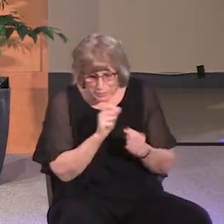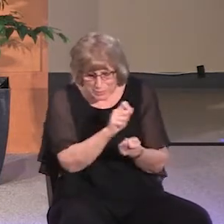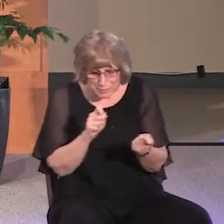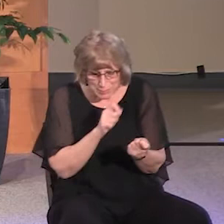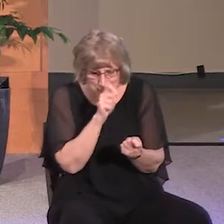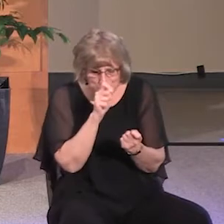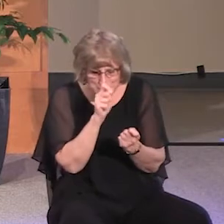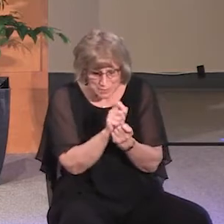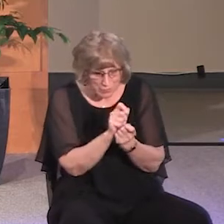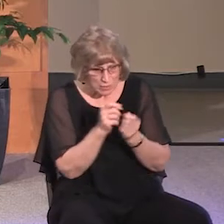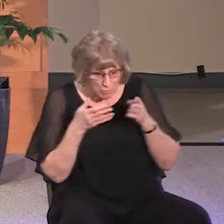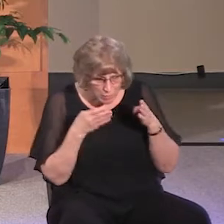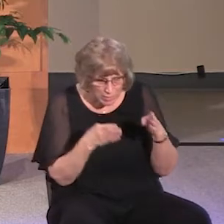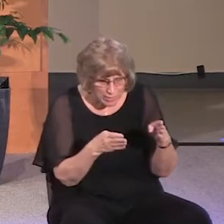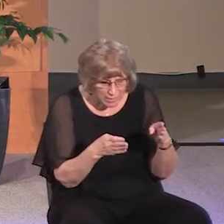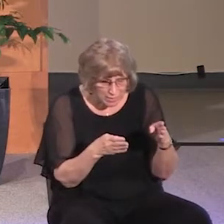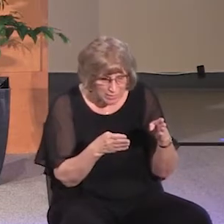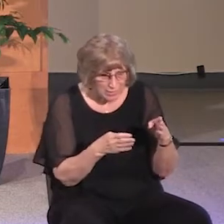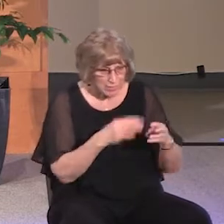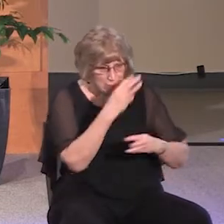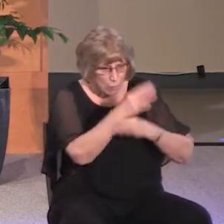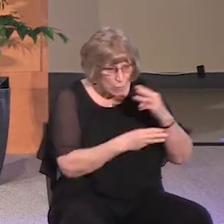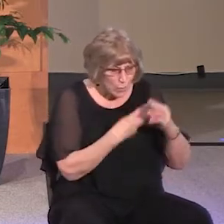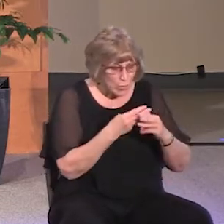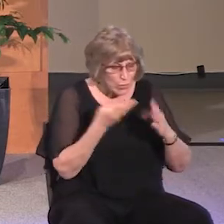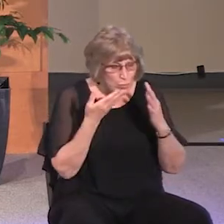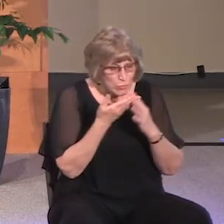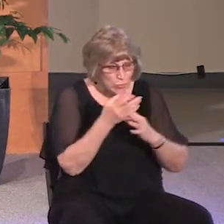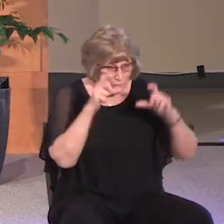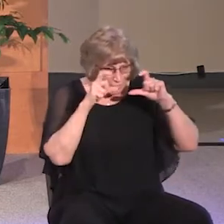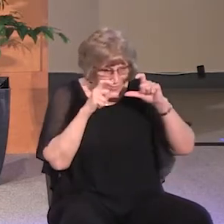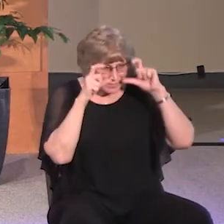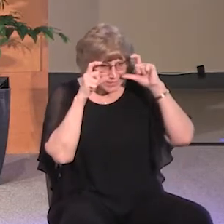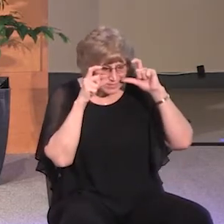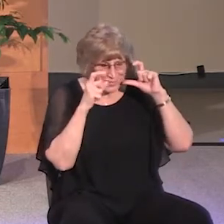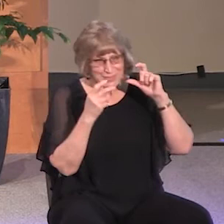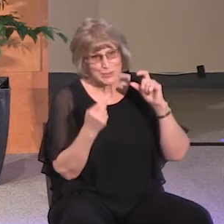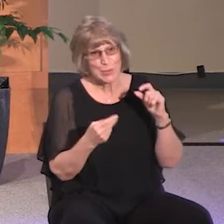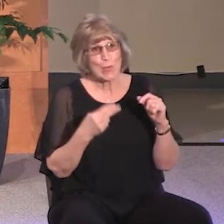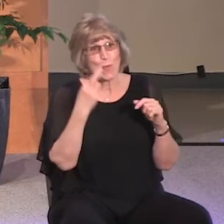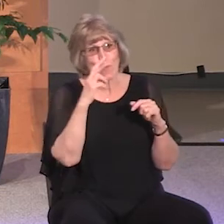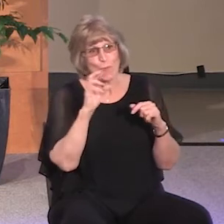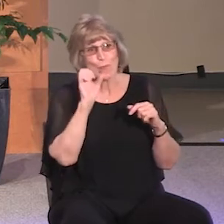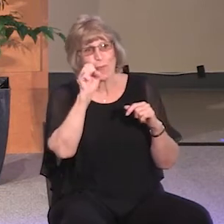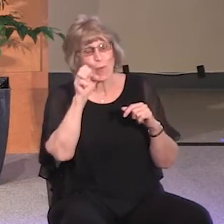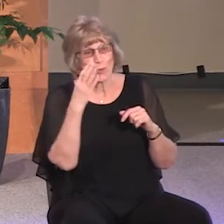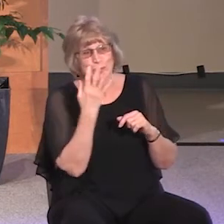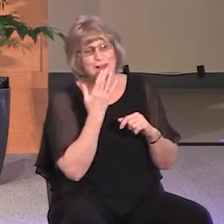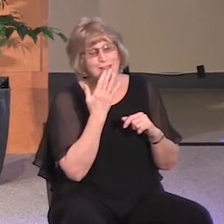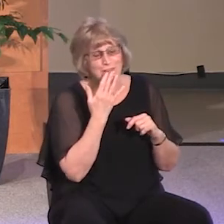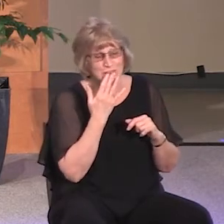tinted lens, we see the world. So two people, as in this example, can see the same exact